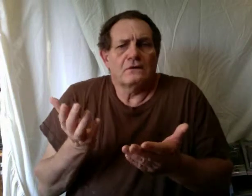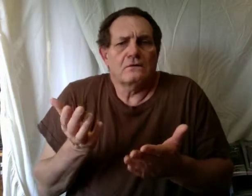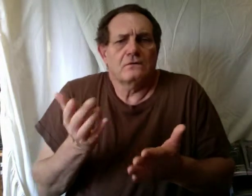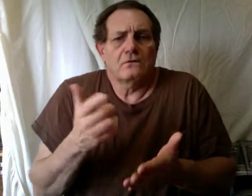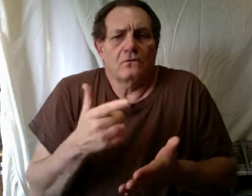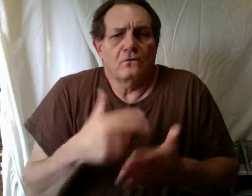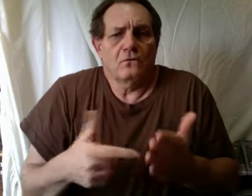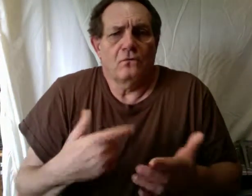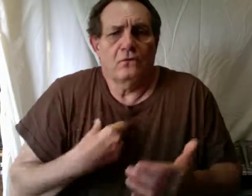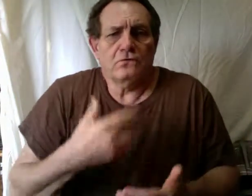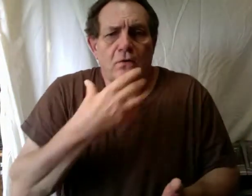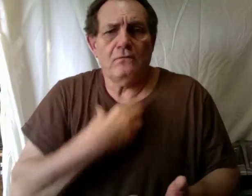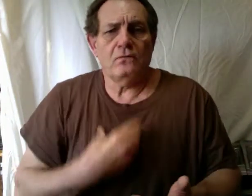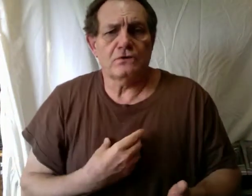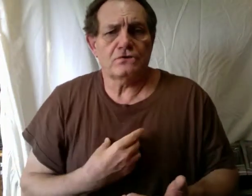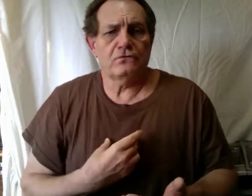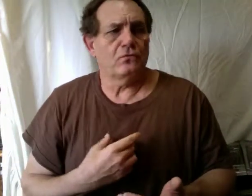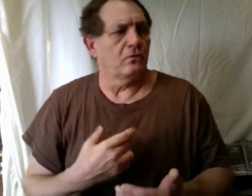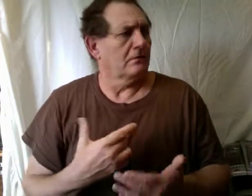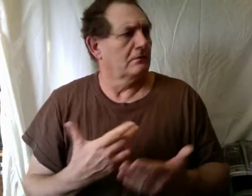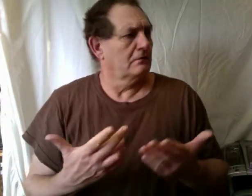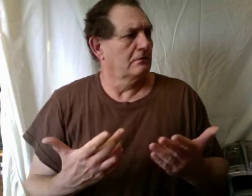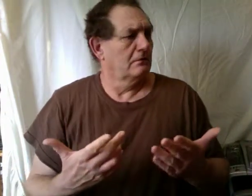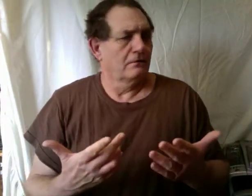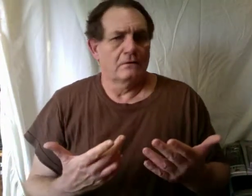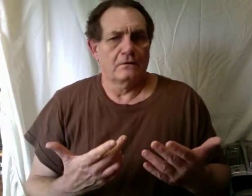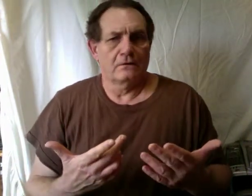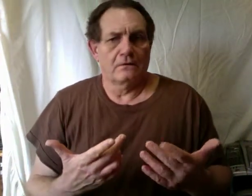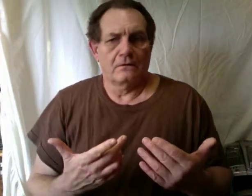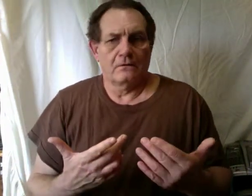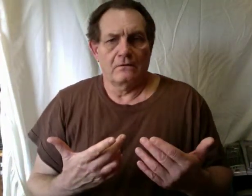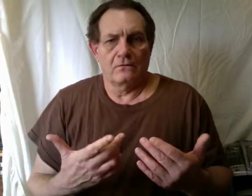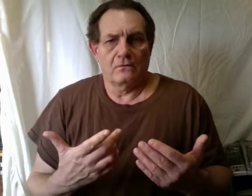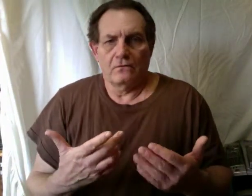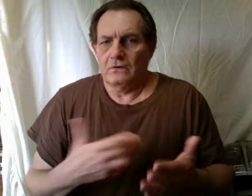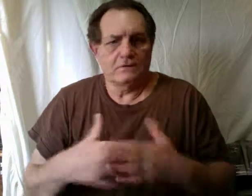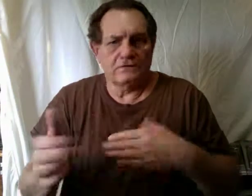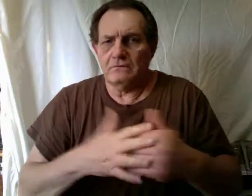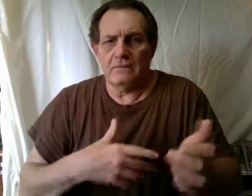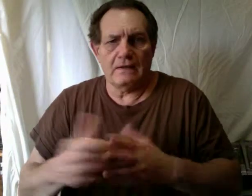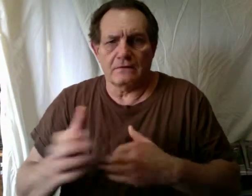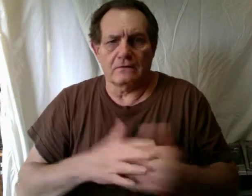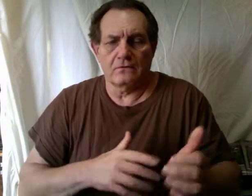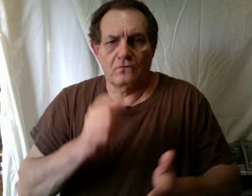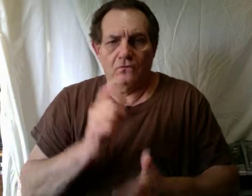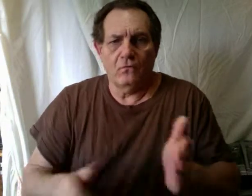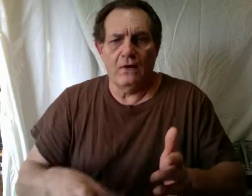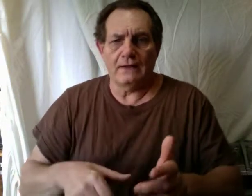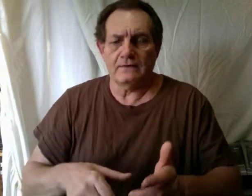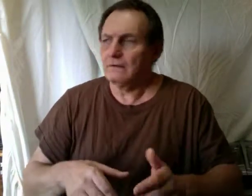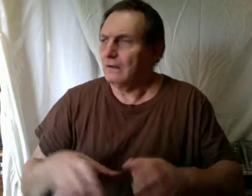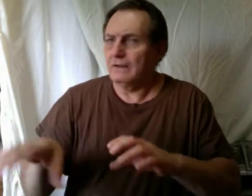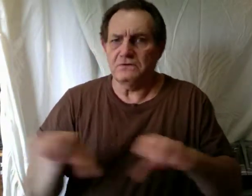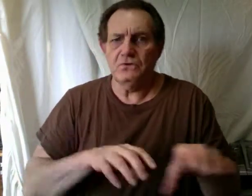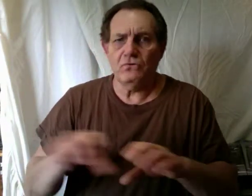do I wish for? It doesn't matter what I do. do.